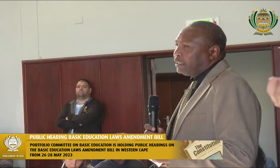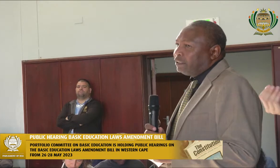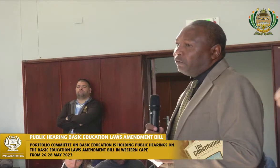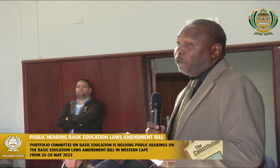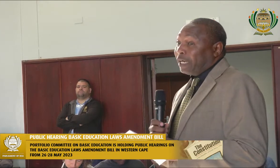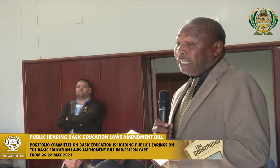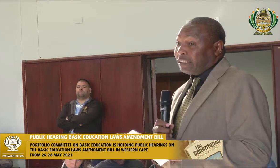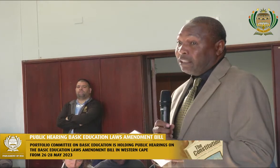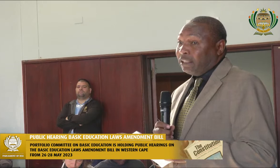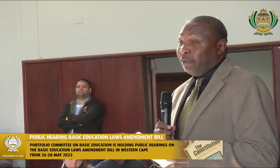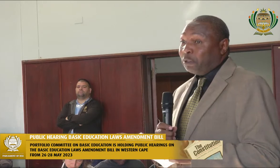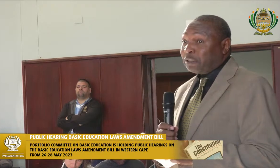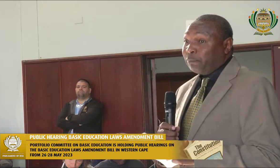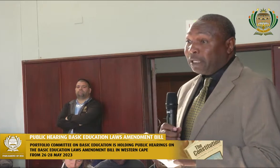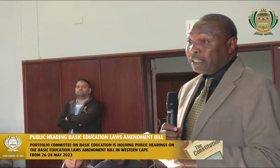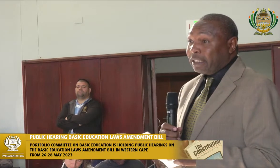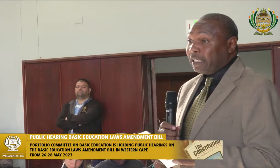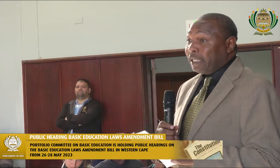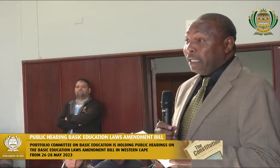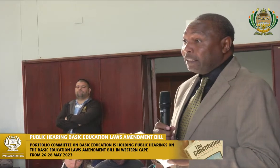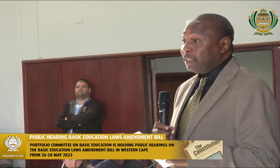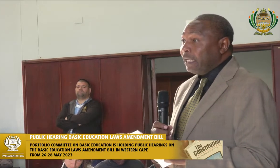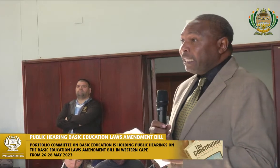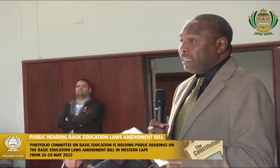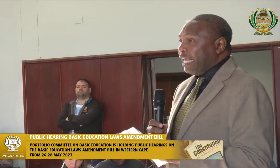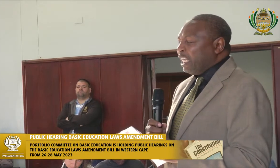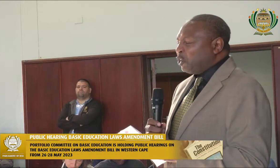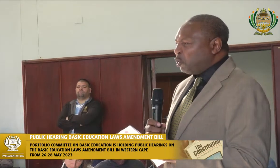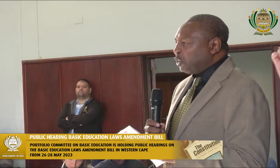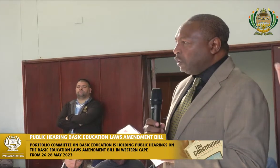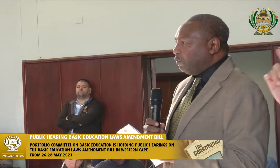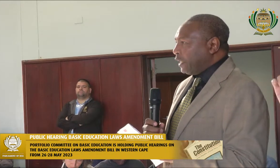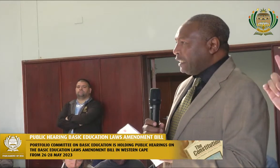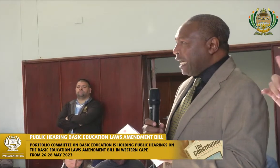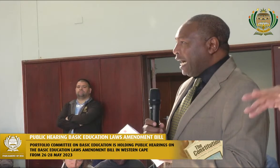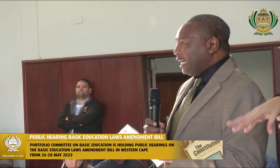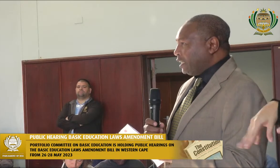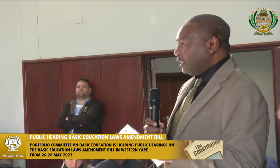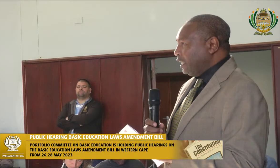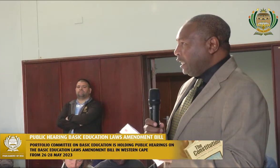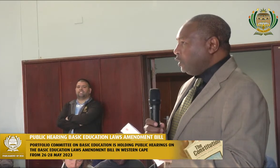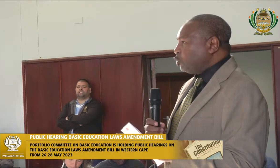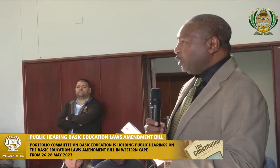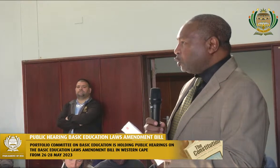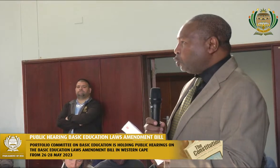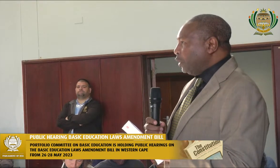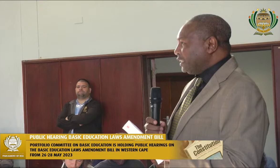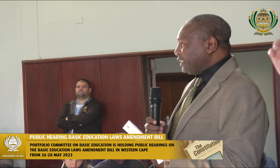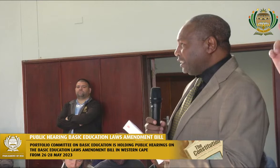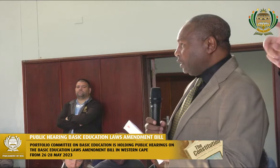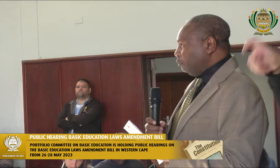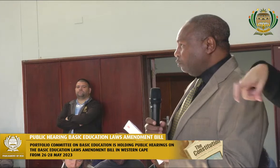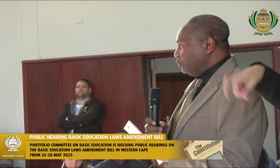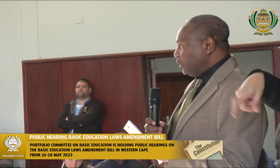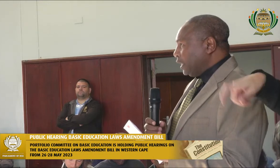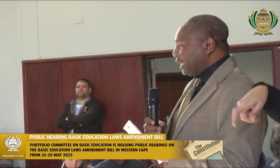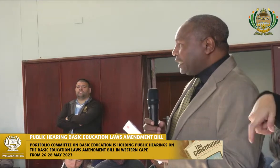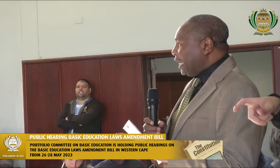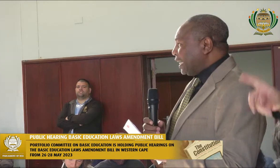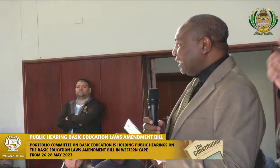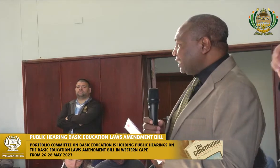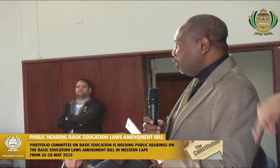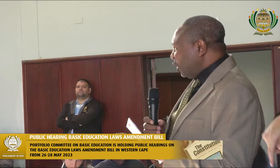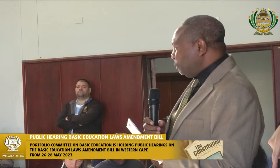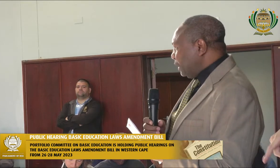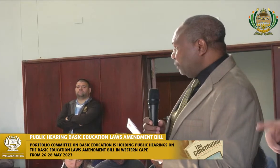realize that for us, the most important thing is the inclusion of grade R into the schooling system.